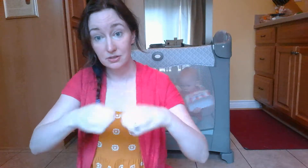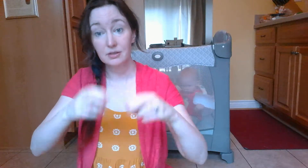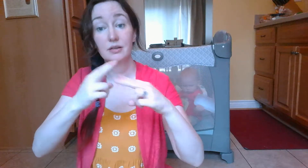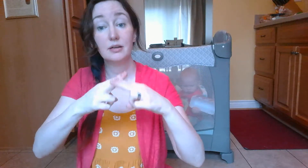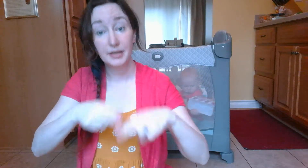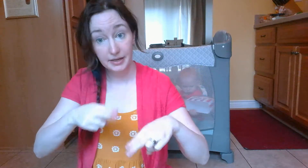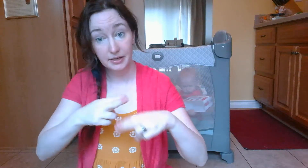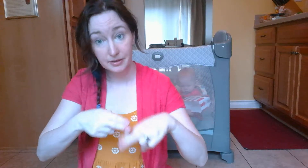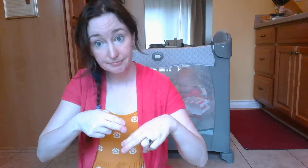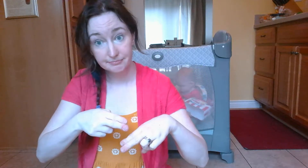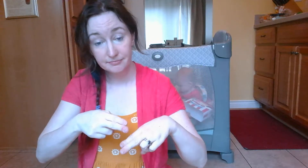Easter, egg.